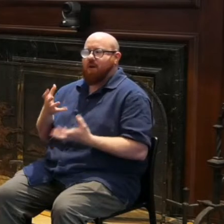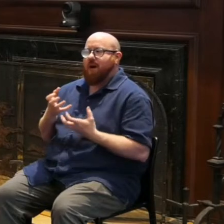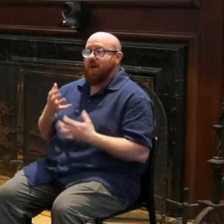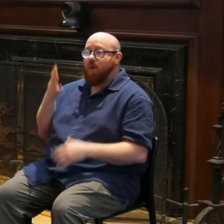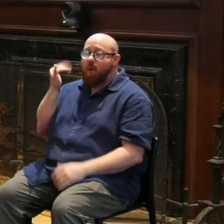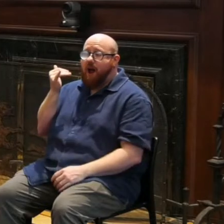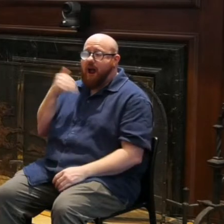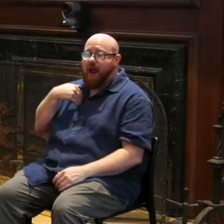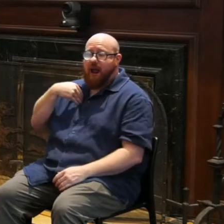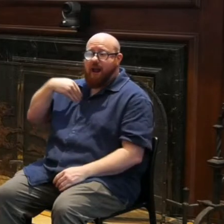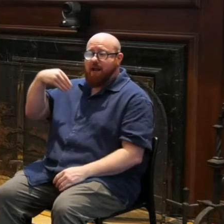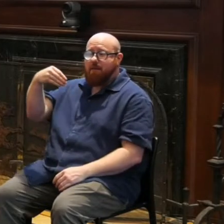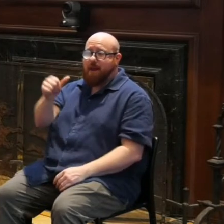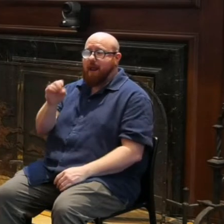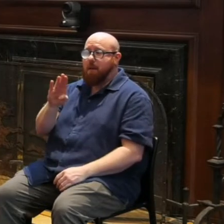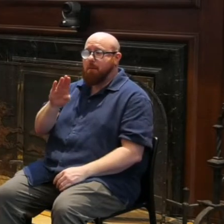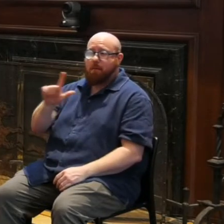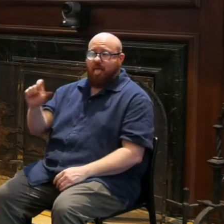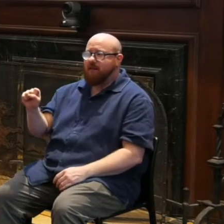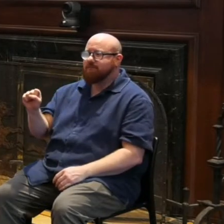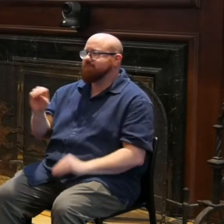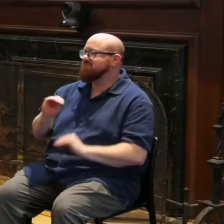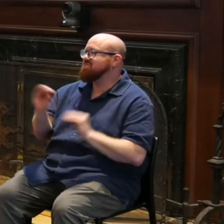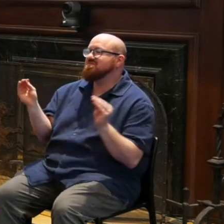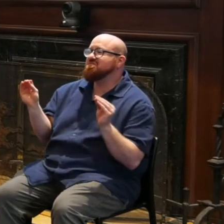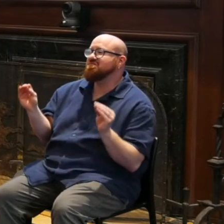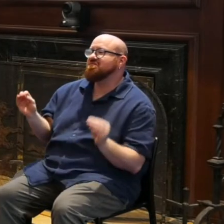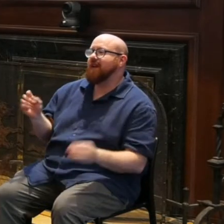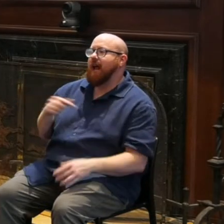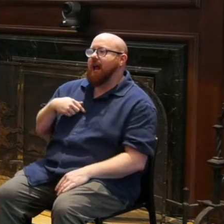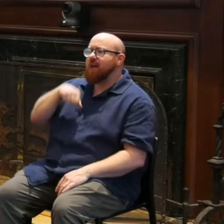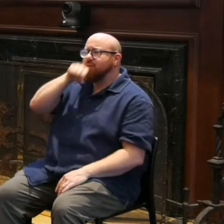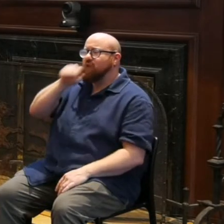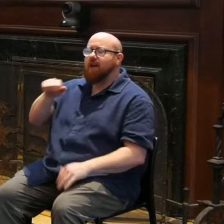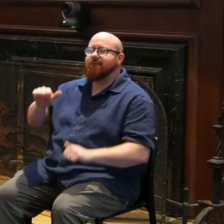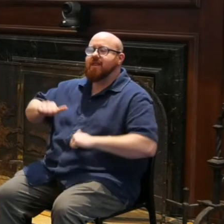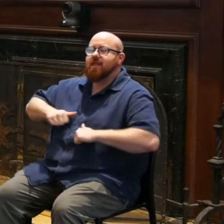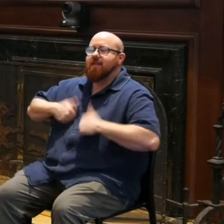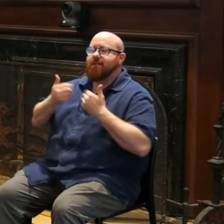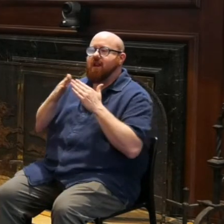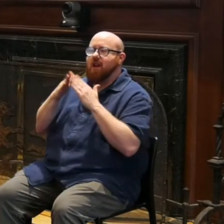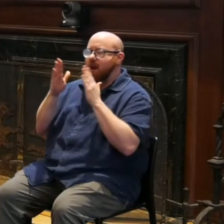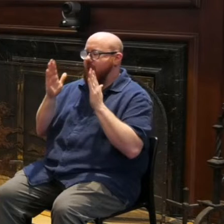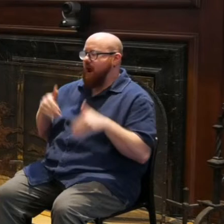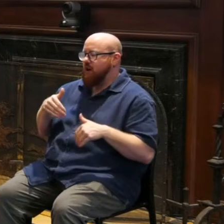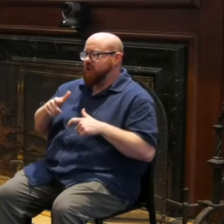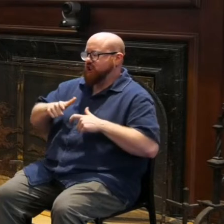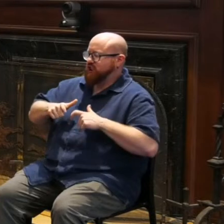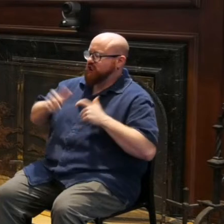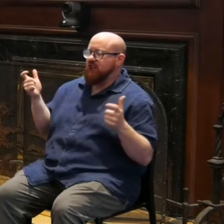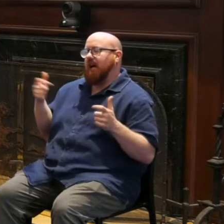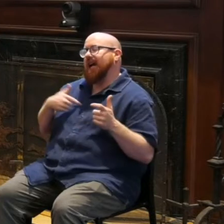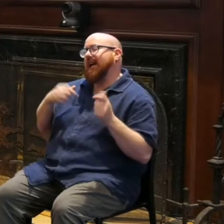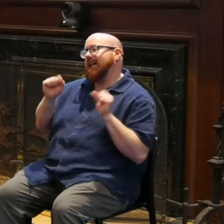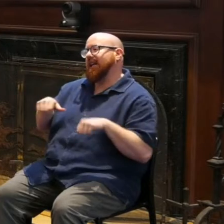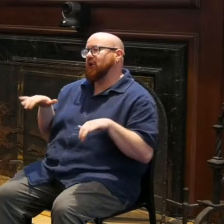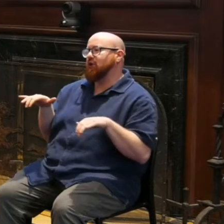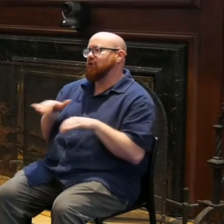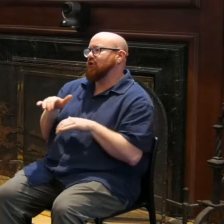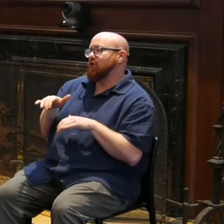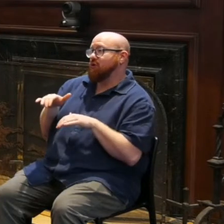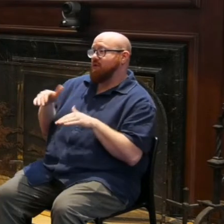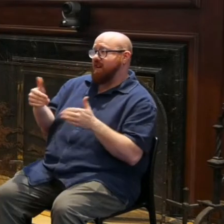bills. I loved living in a home so large that that I could do and have in